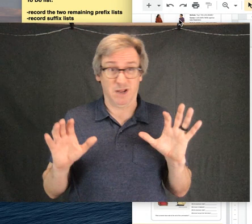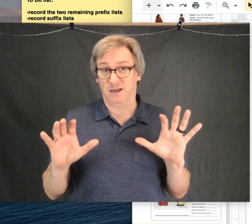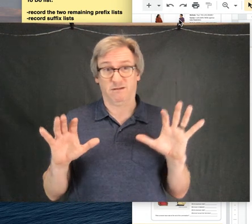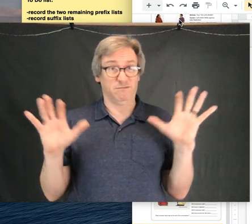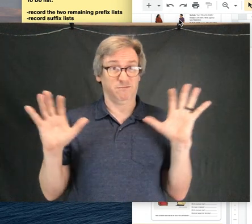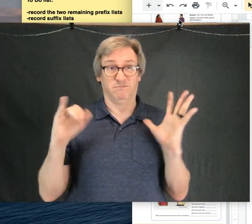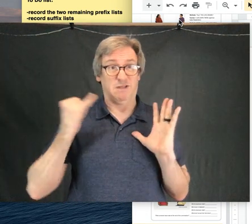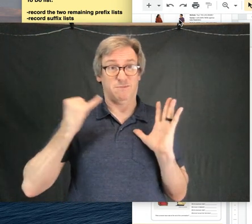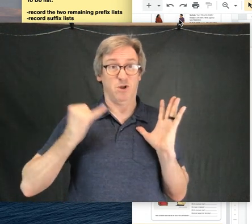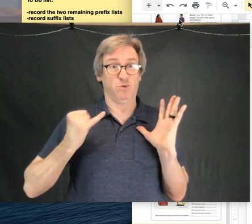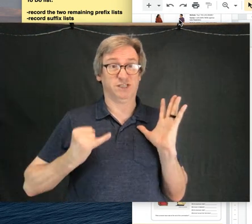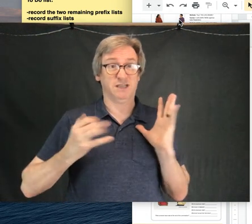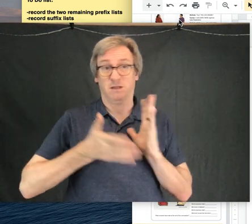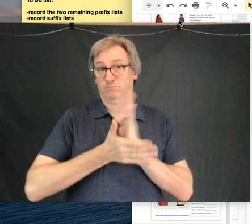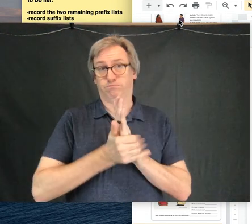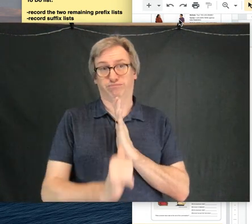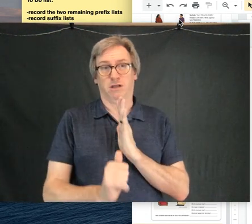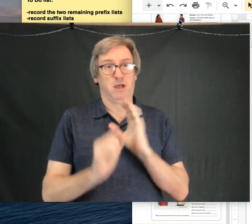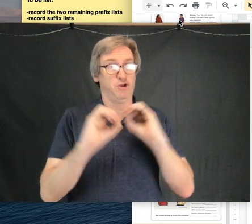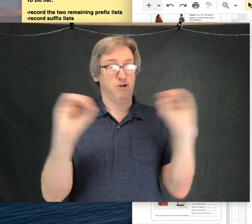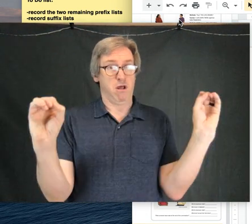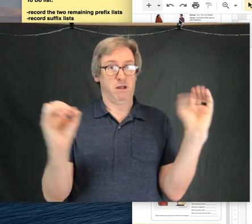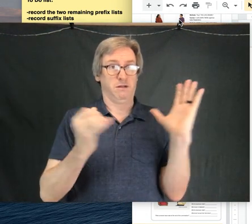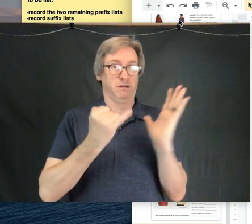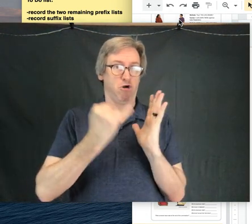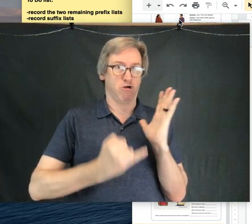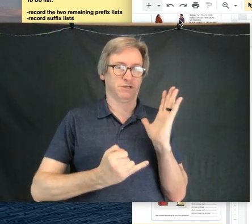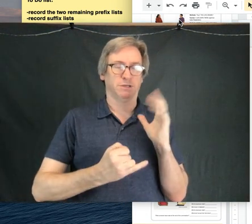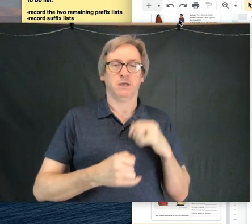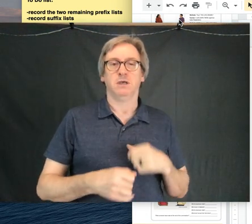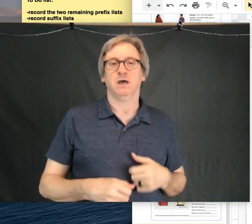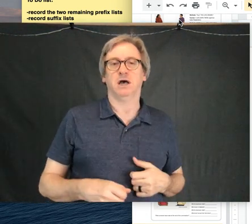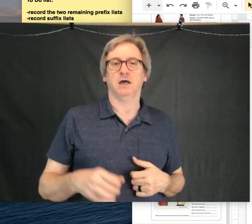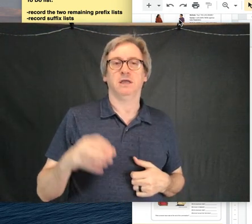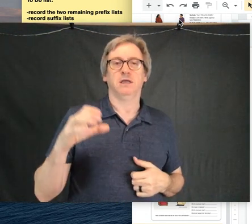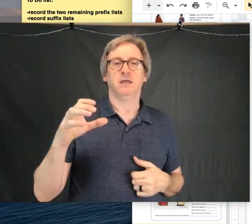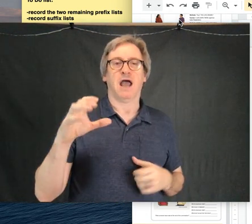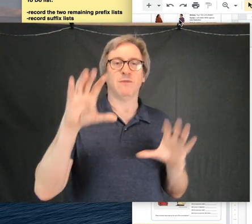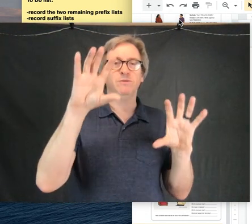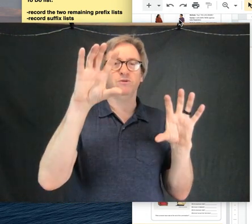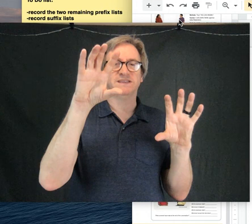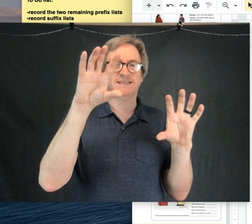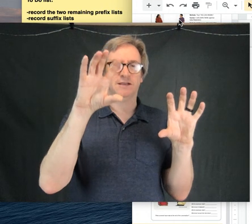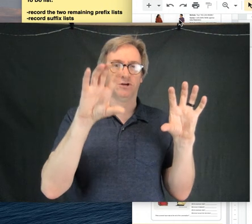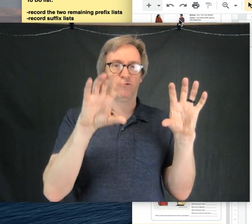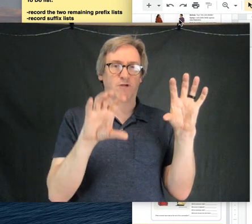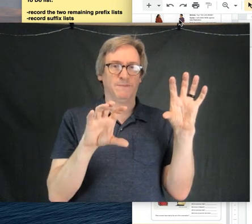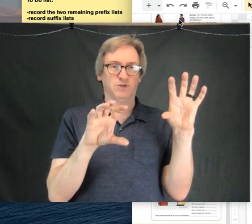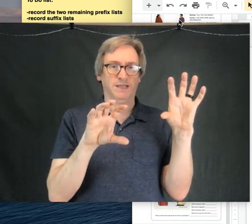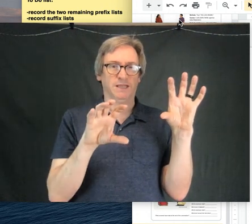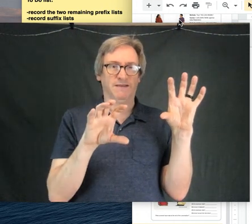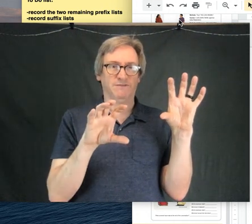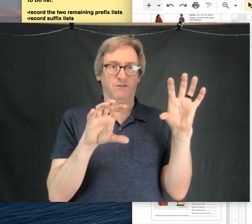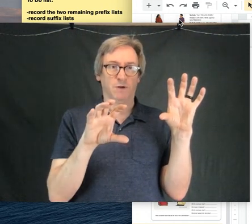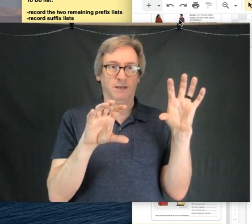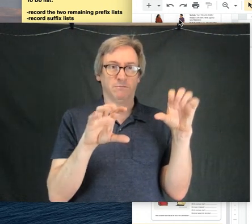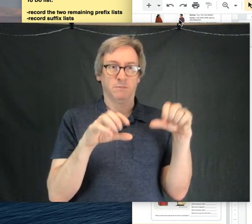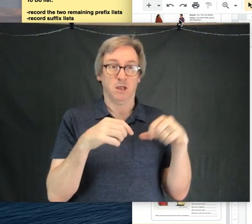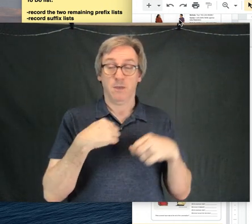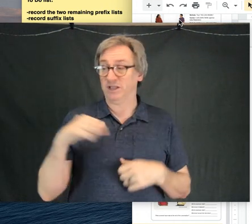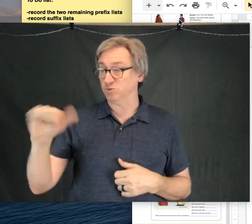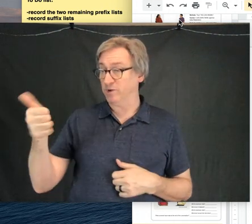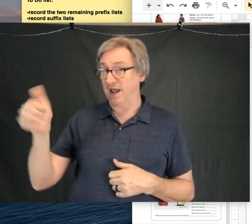and I'm no none art. I would move the center right between the left and the